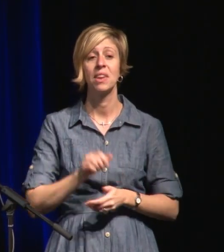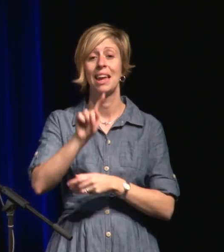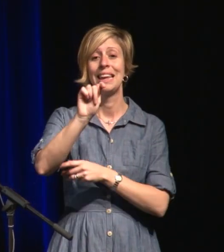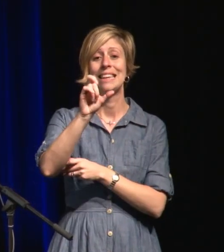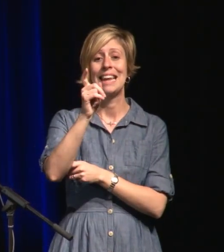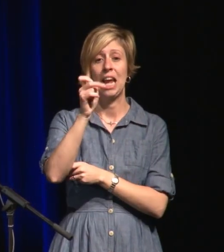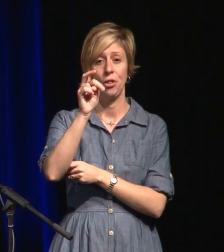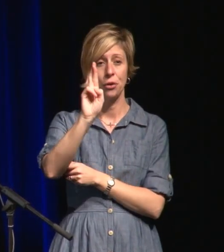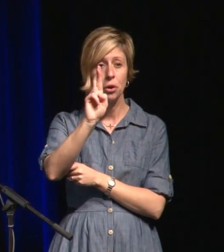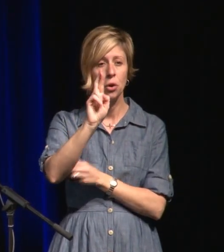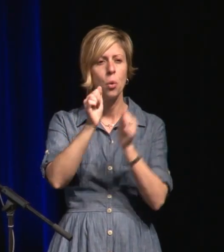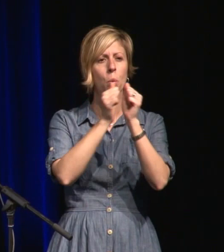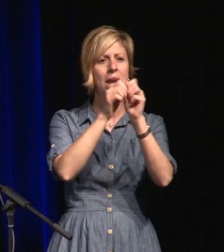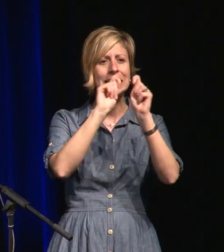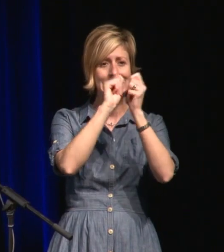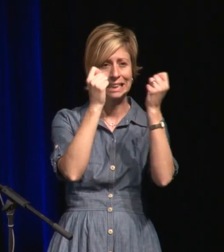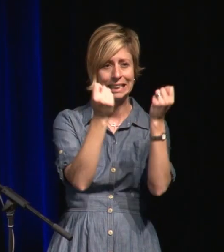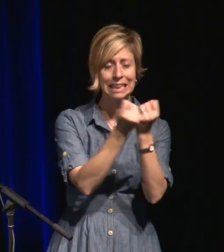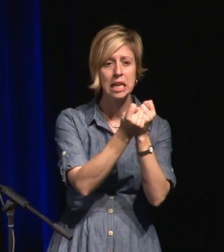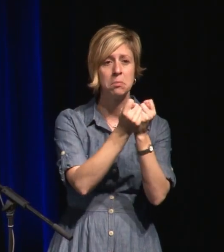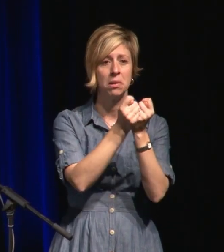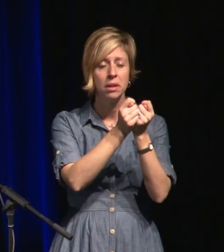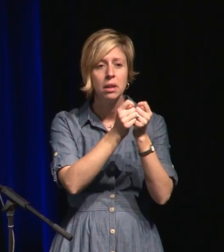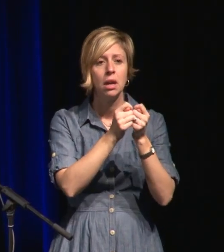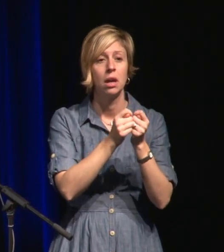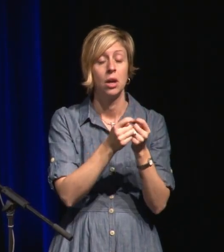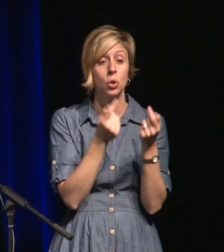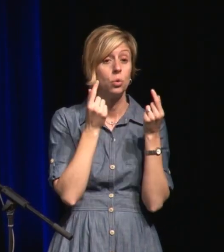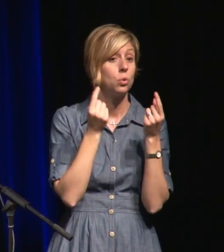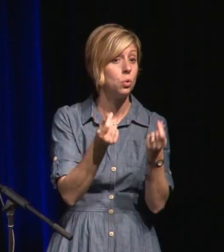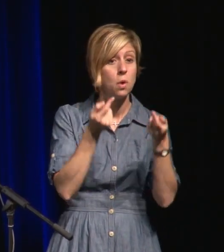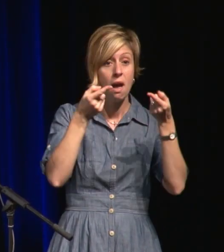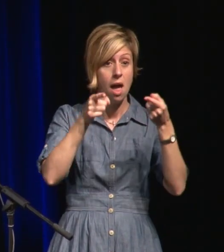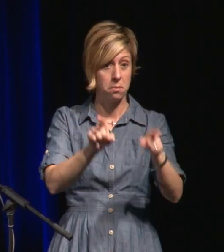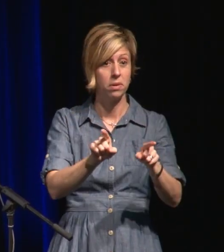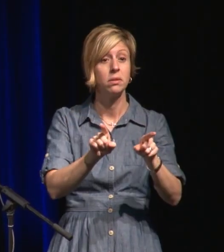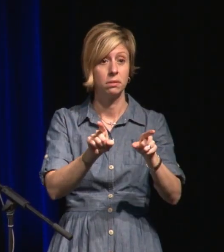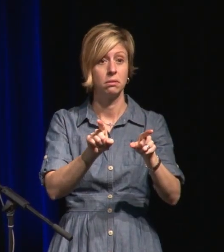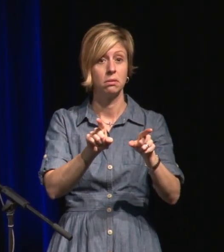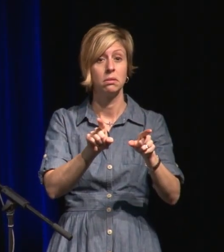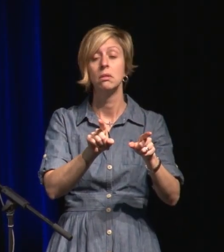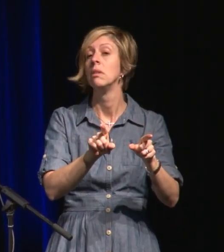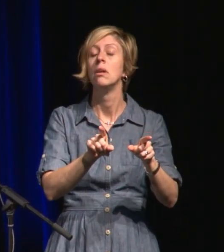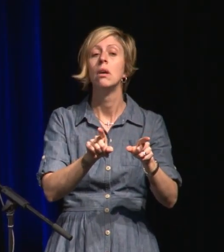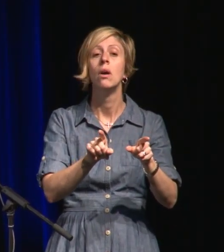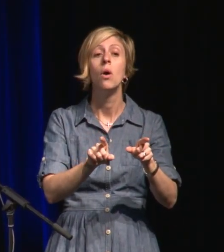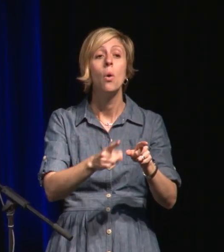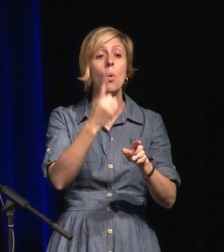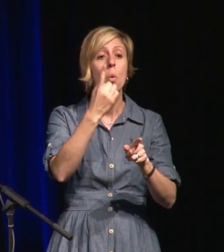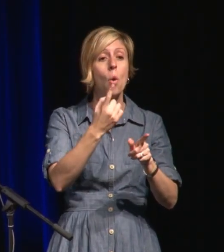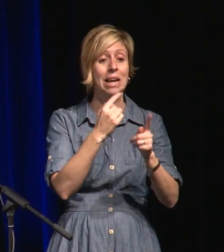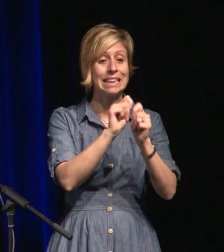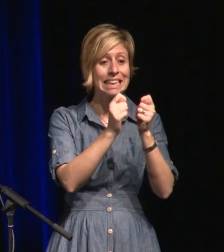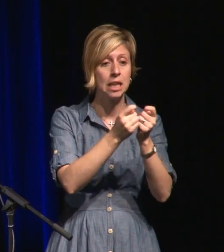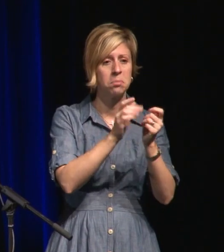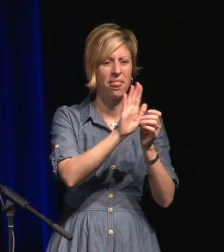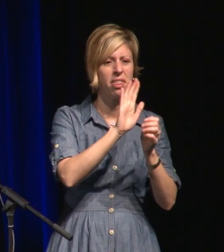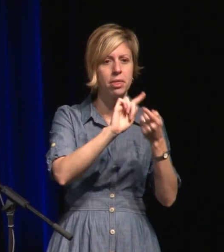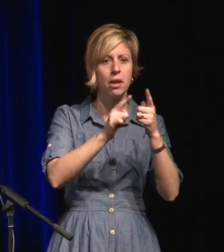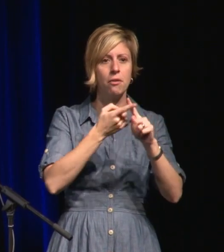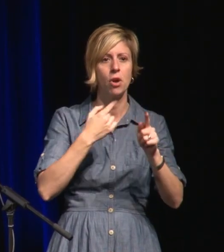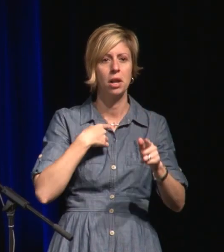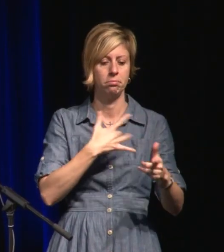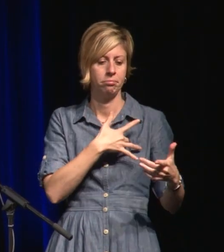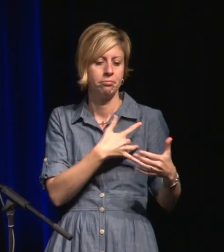teammates responded swiftly and did everything they should have after a teammate and friend suffered a cardiac arrest while